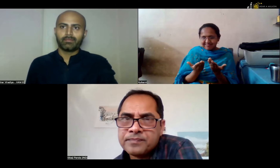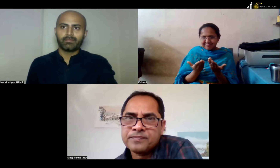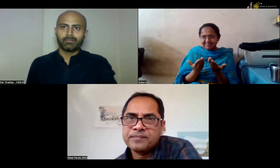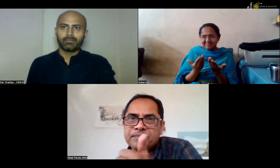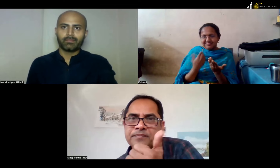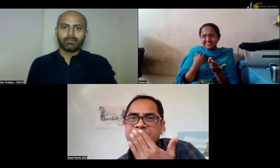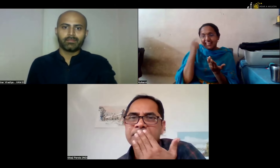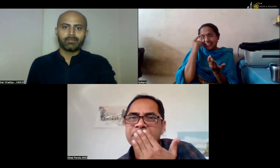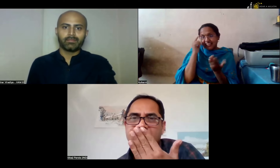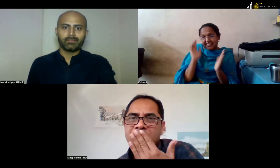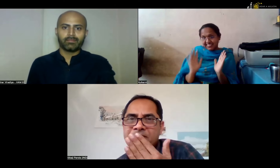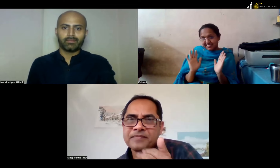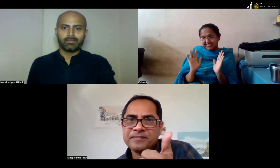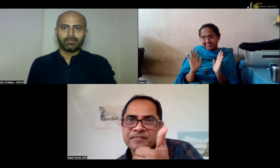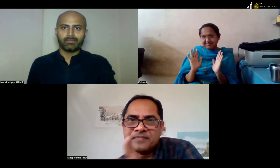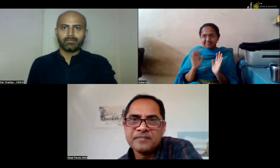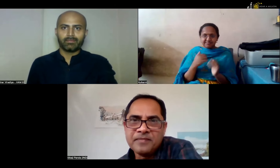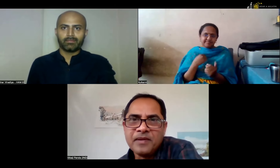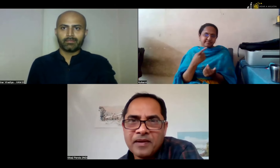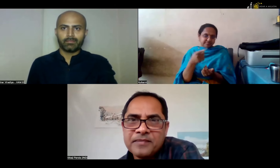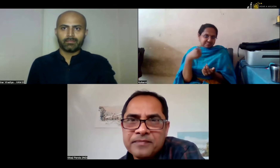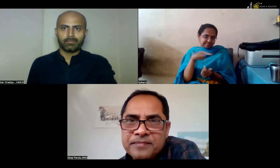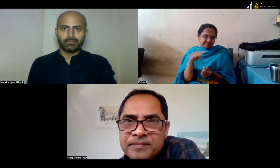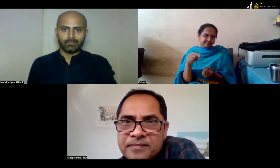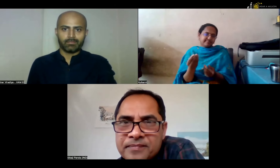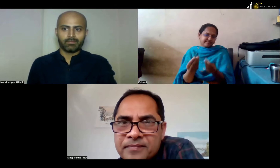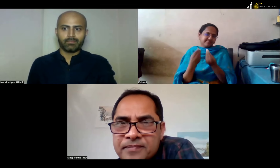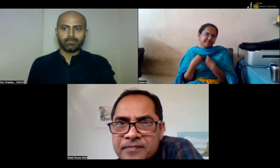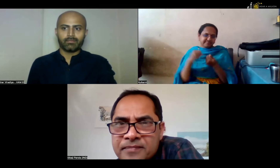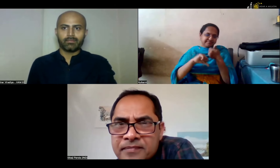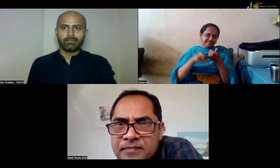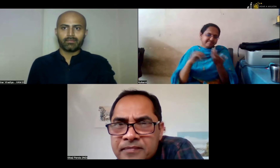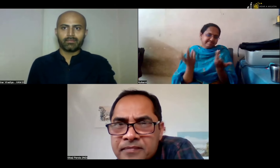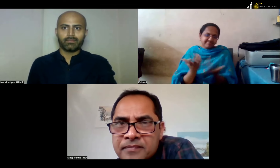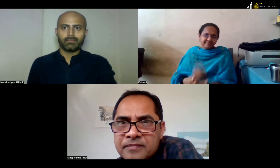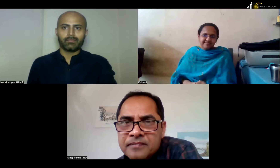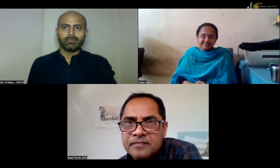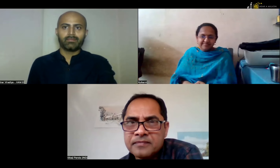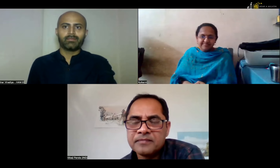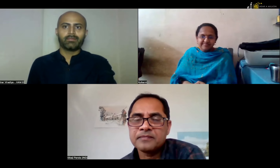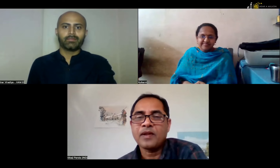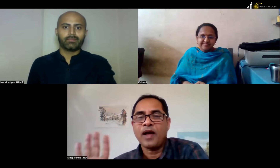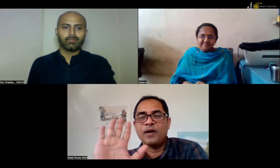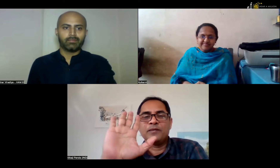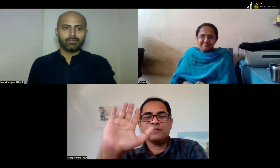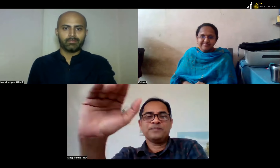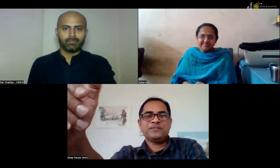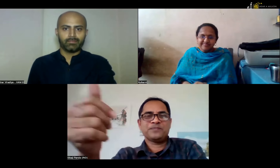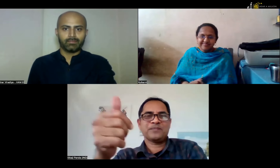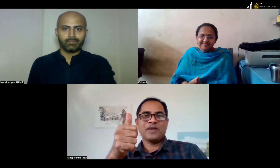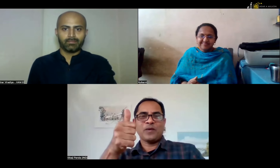how the education system changes for the school, right? What do you think about it?